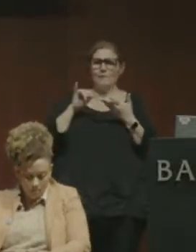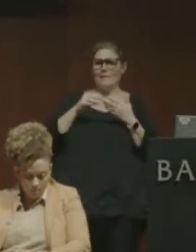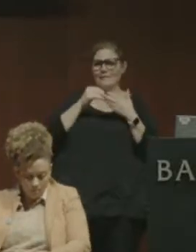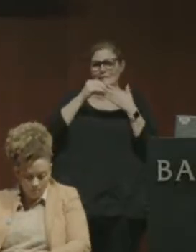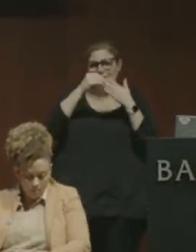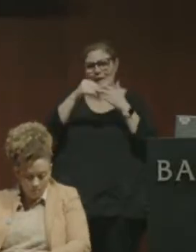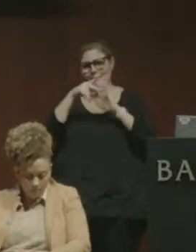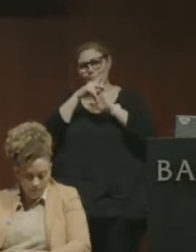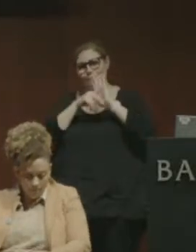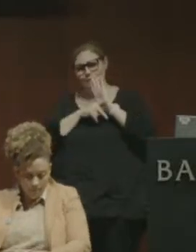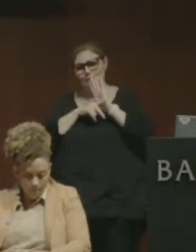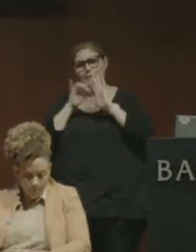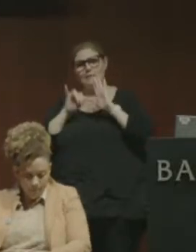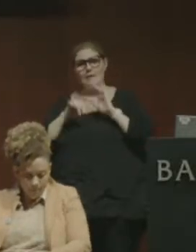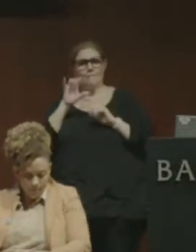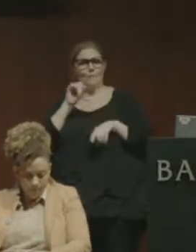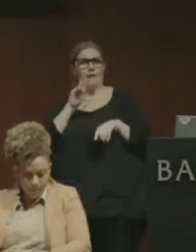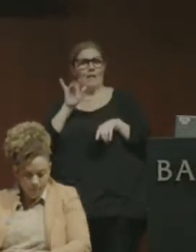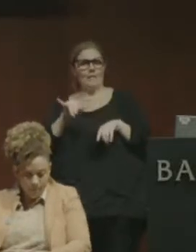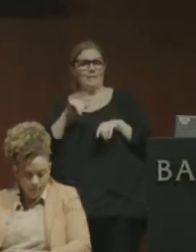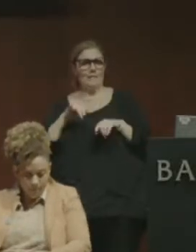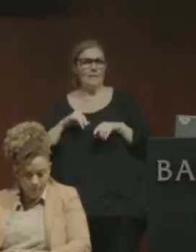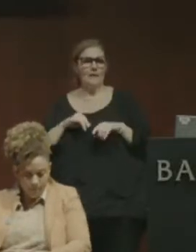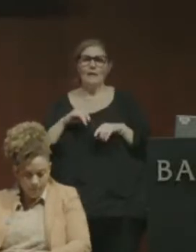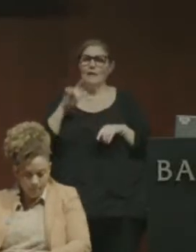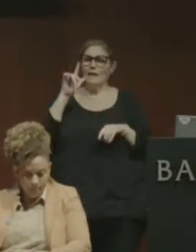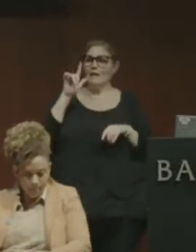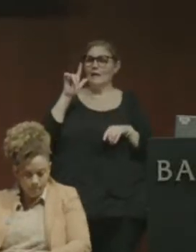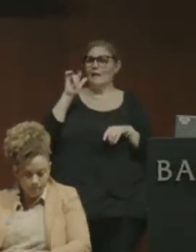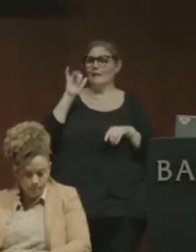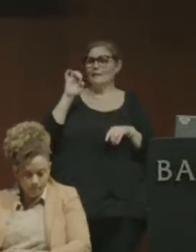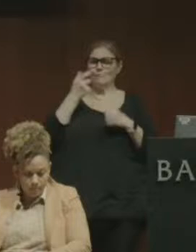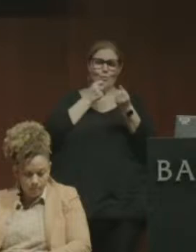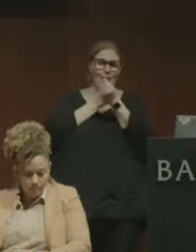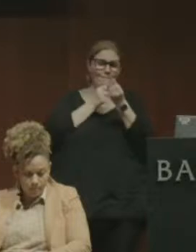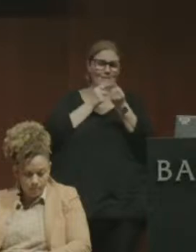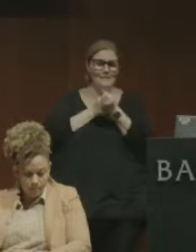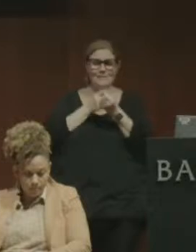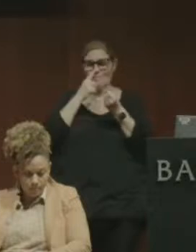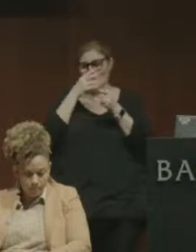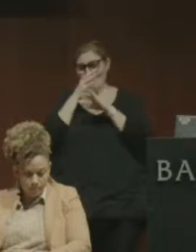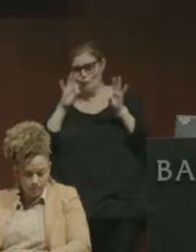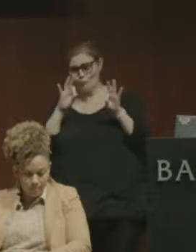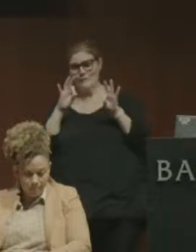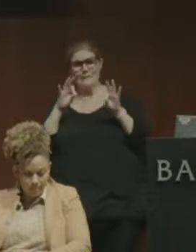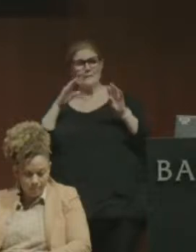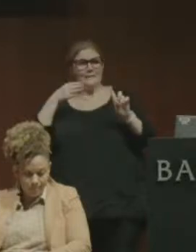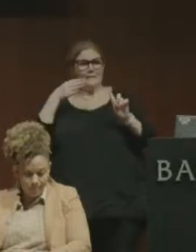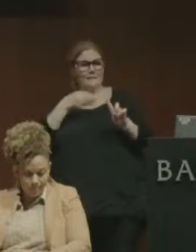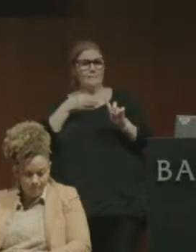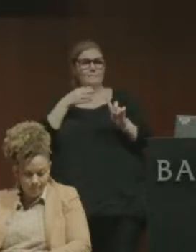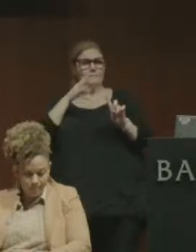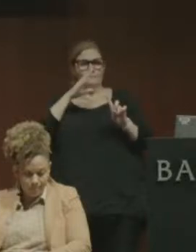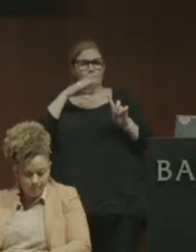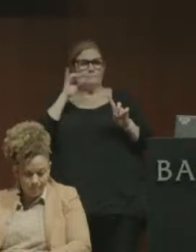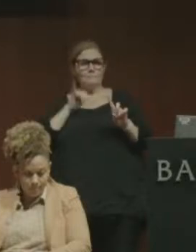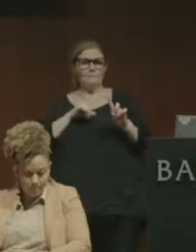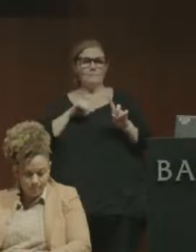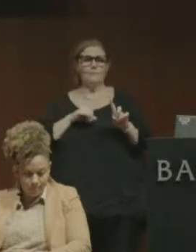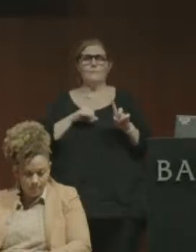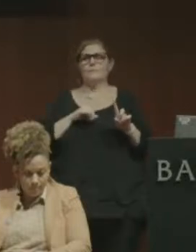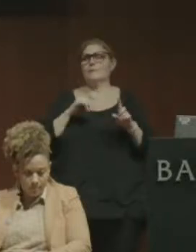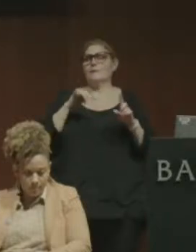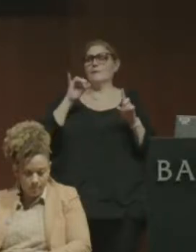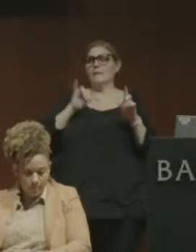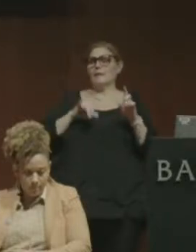principles in the management of the colonies. Liberal advocates for free trade focused on imperial expansion